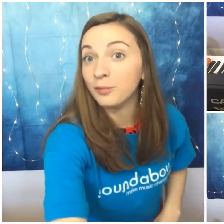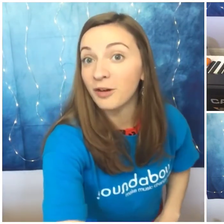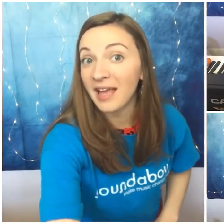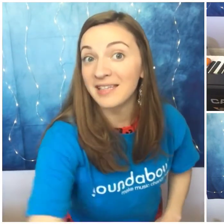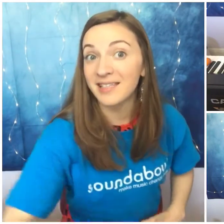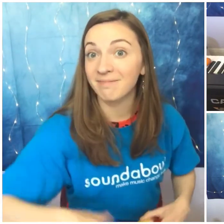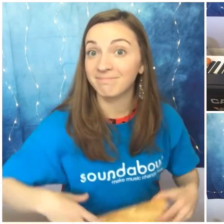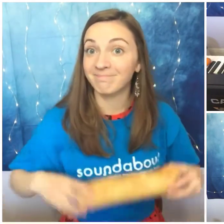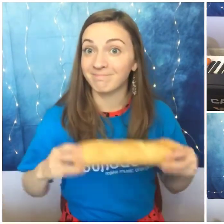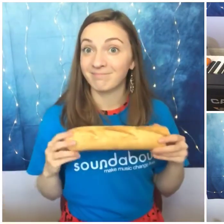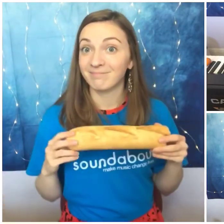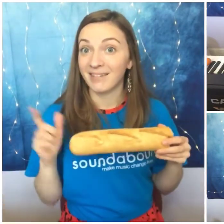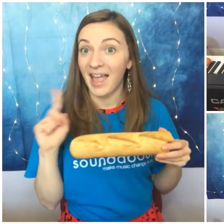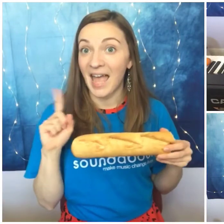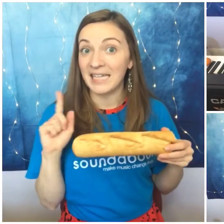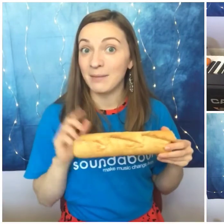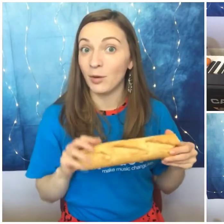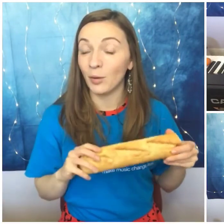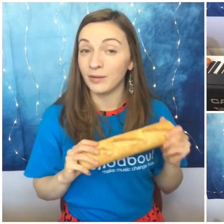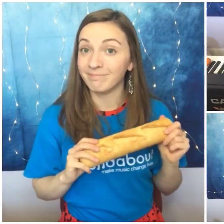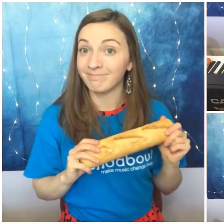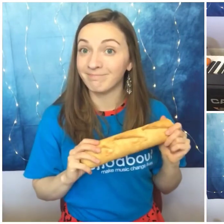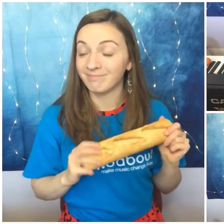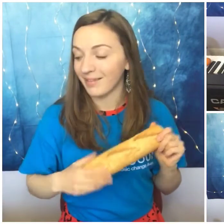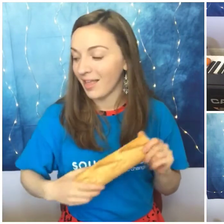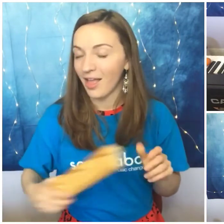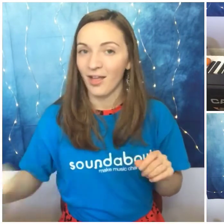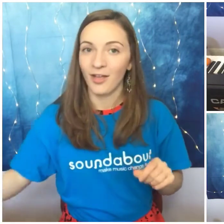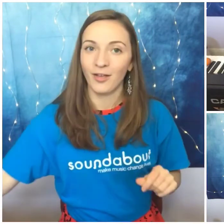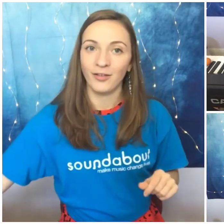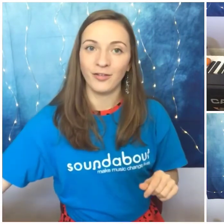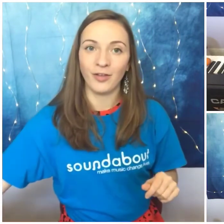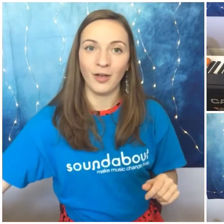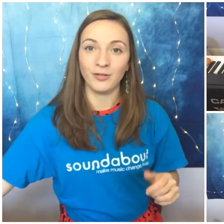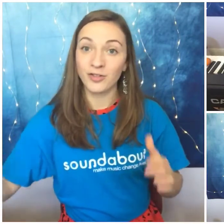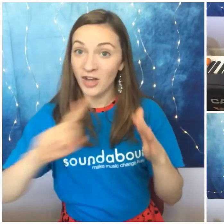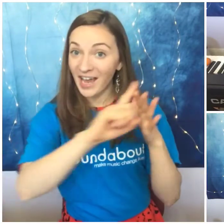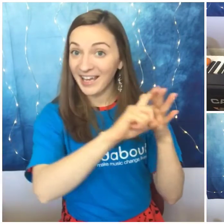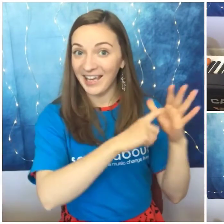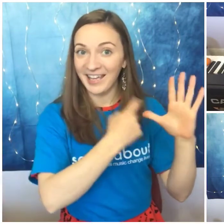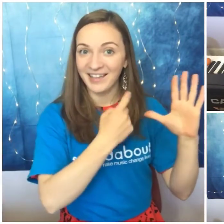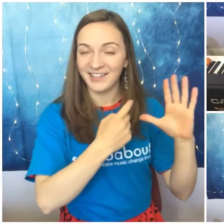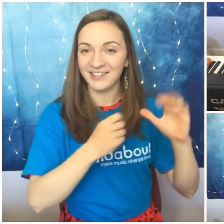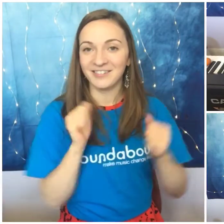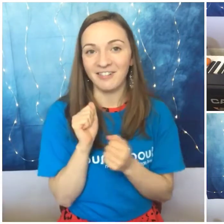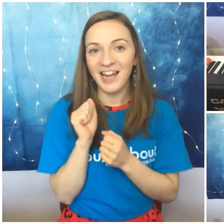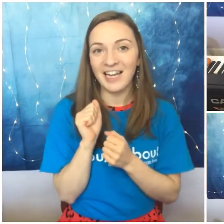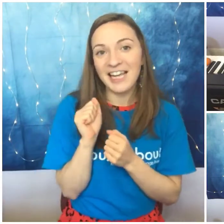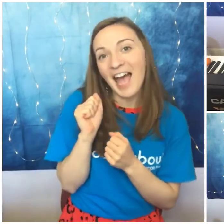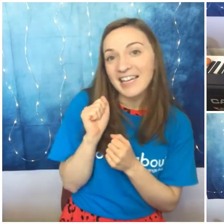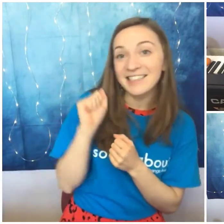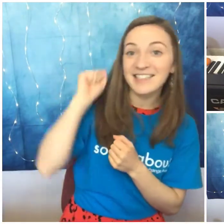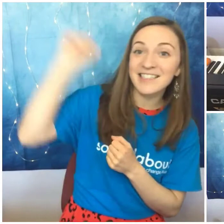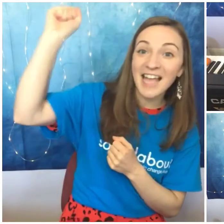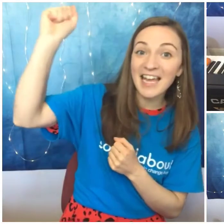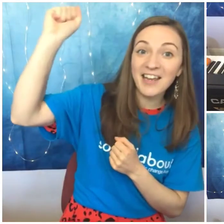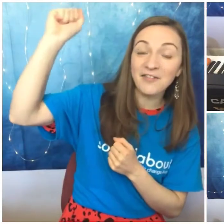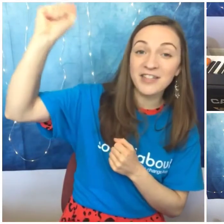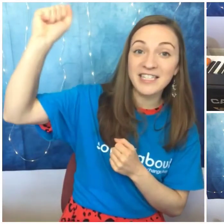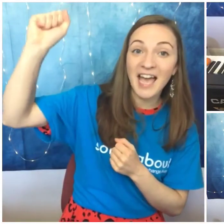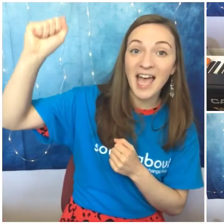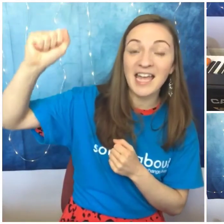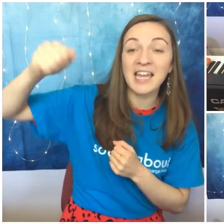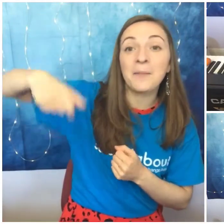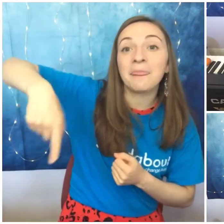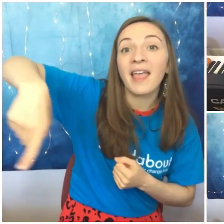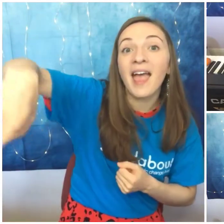for bread anymore. So Jackie really had saved